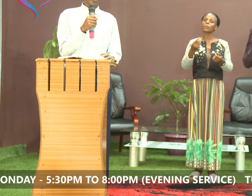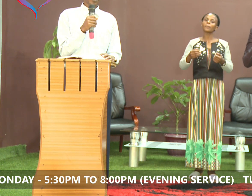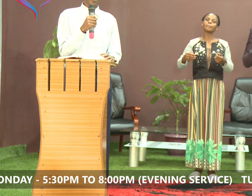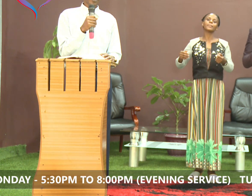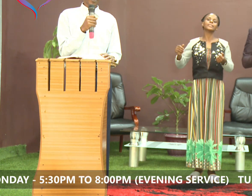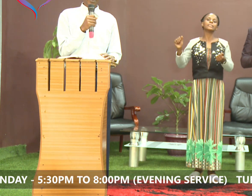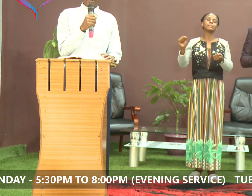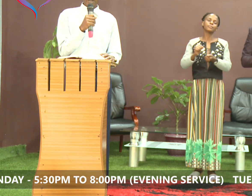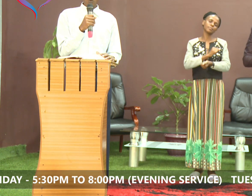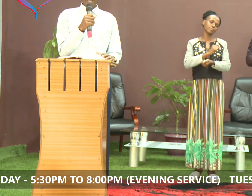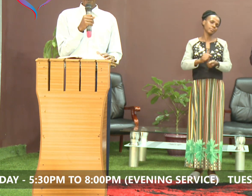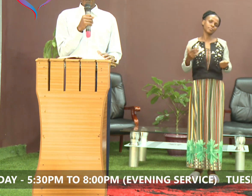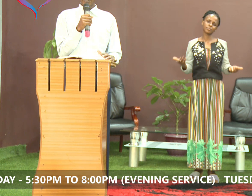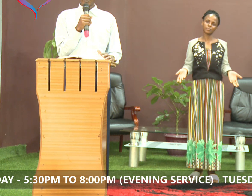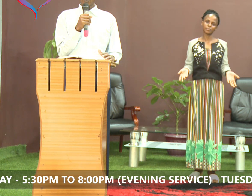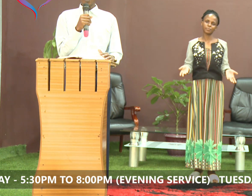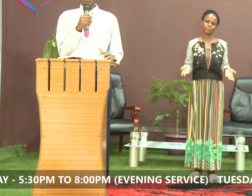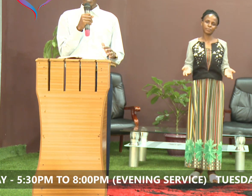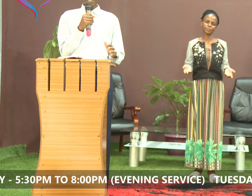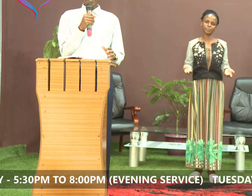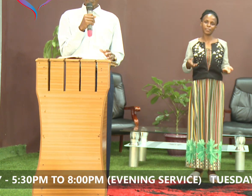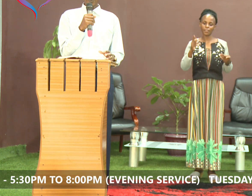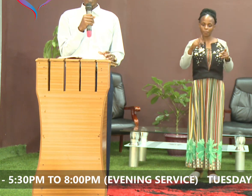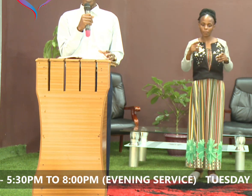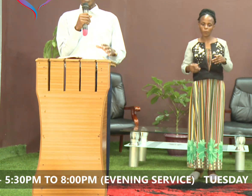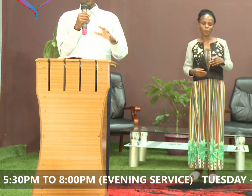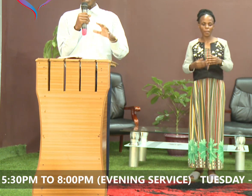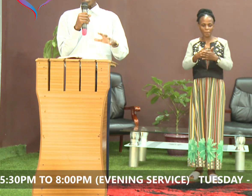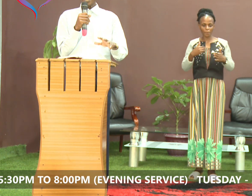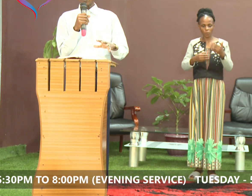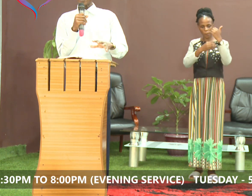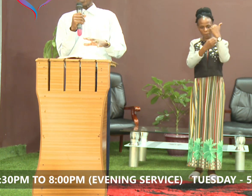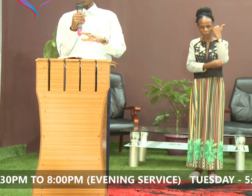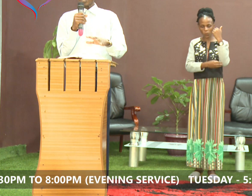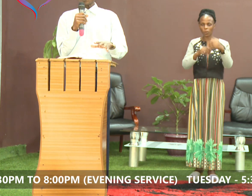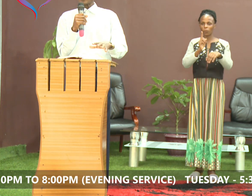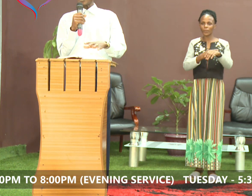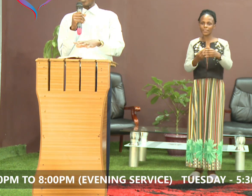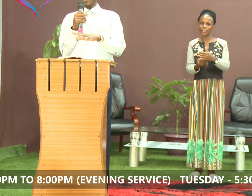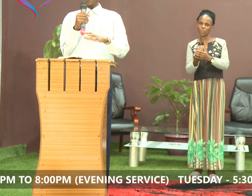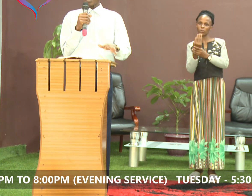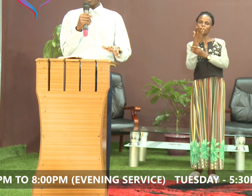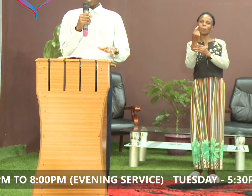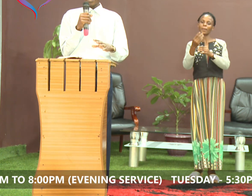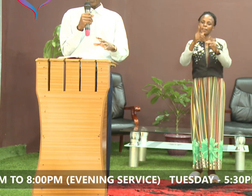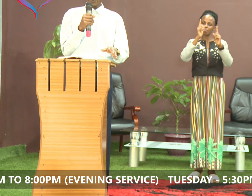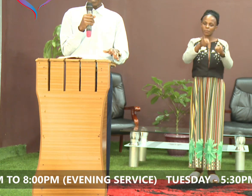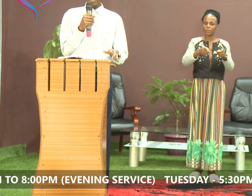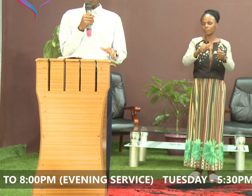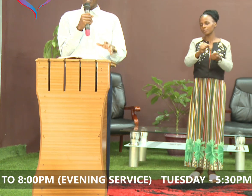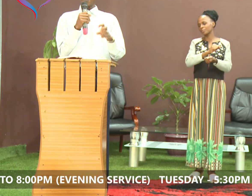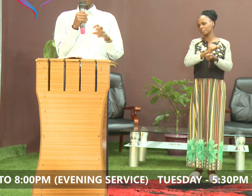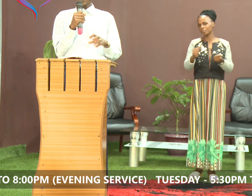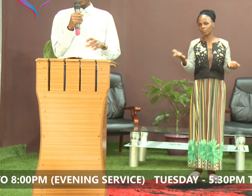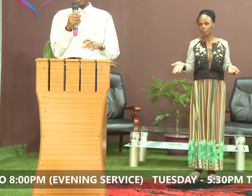Either way. We have people that go both sides. When there was money, they were doing well. When money disappeared, they were destroyed.